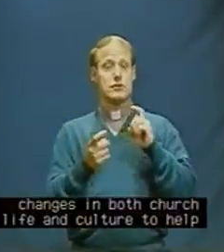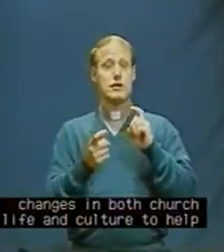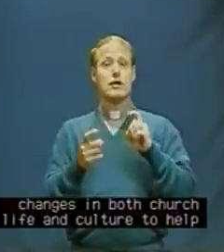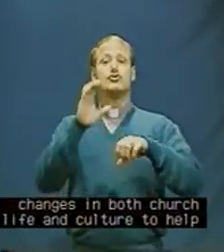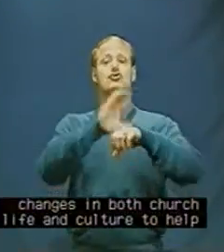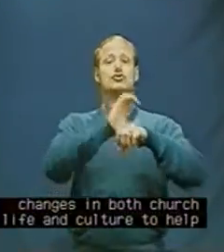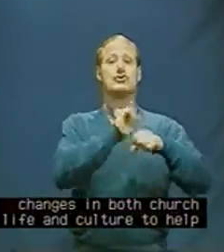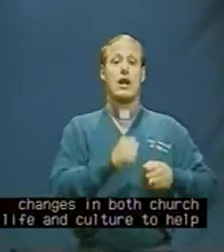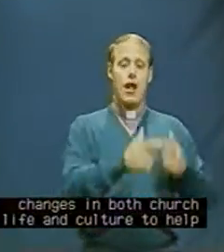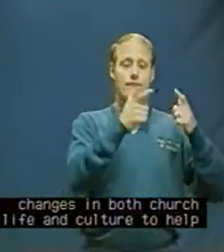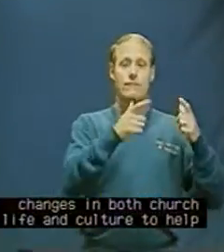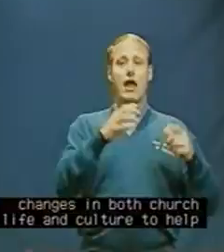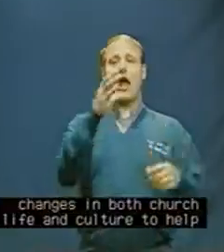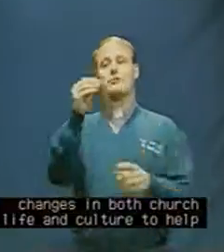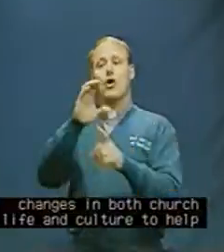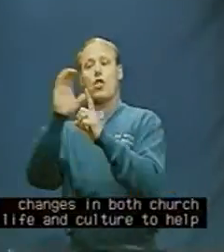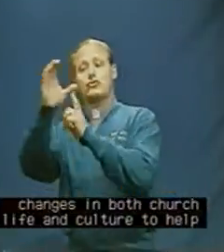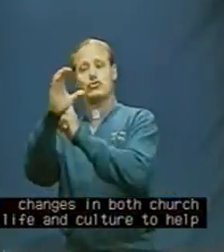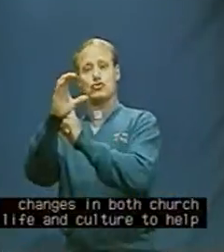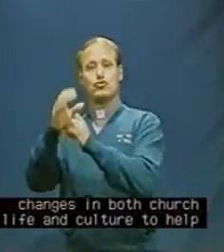changes in both church life and culture to help